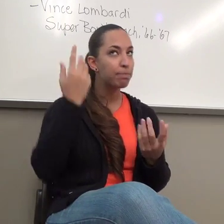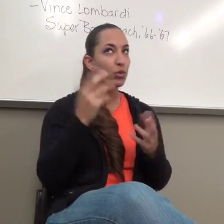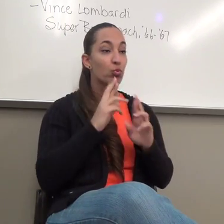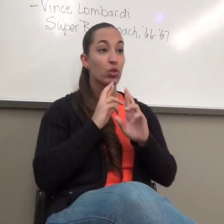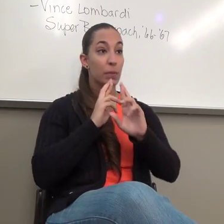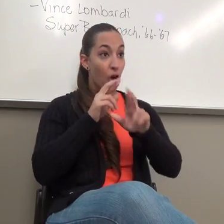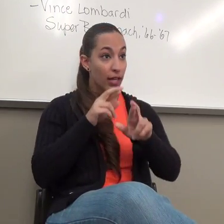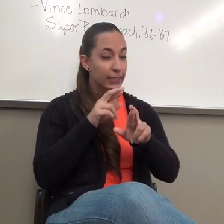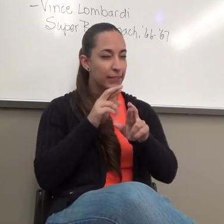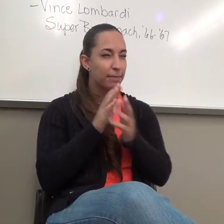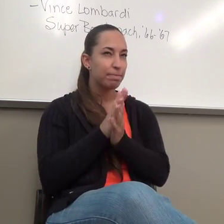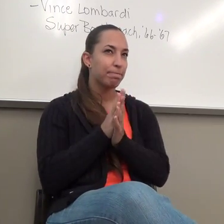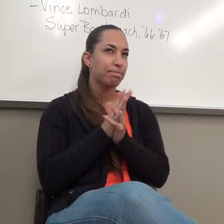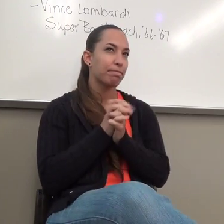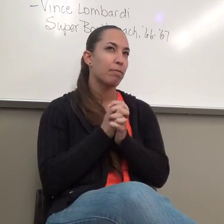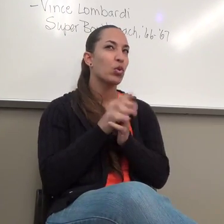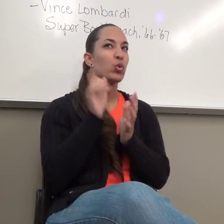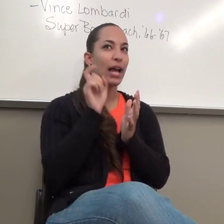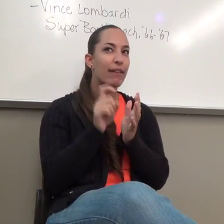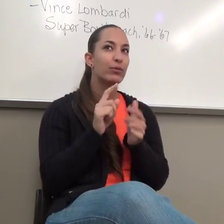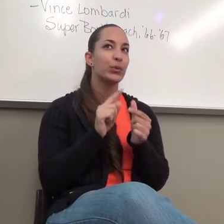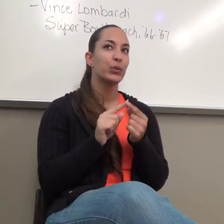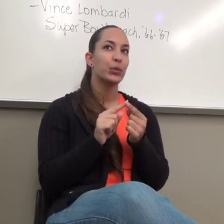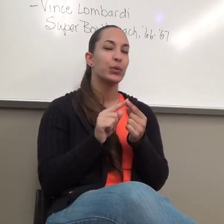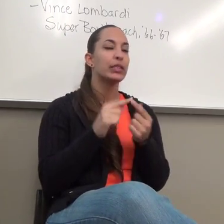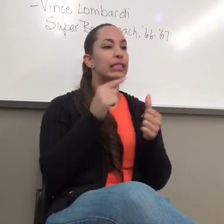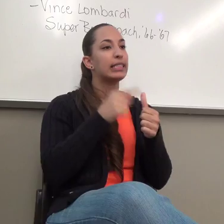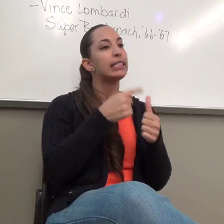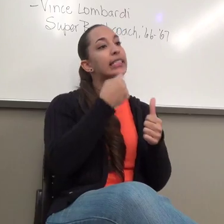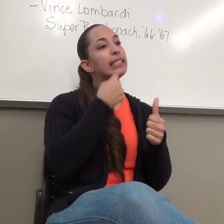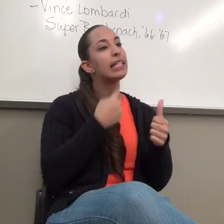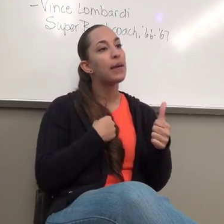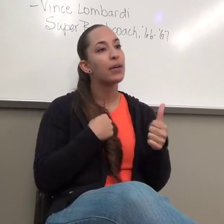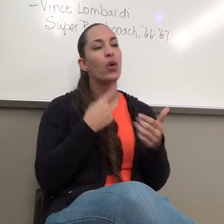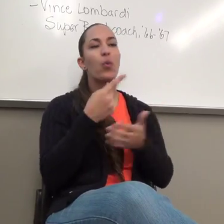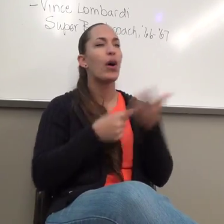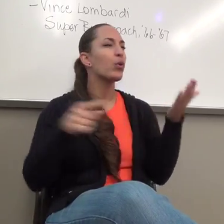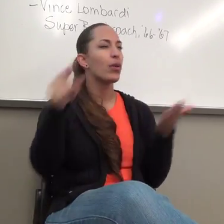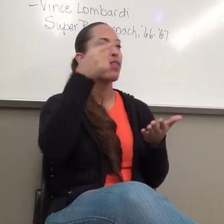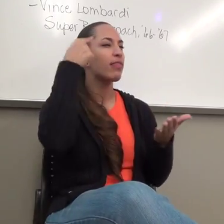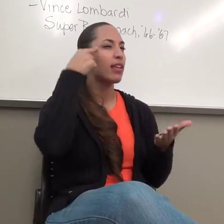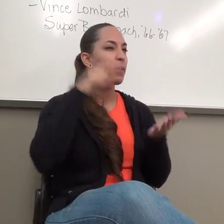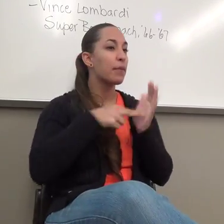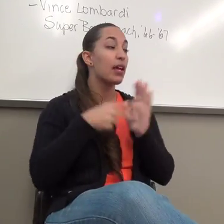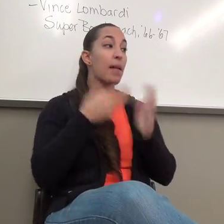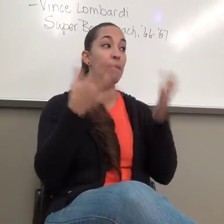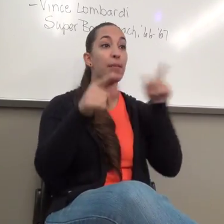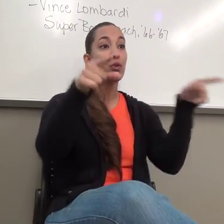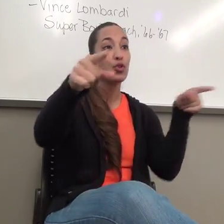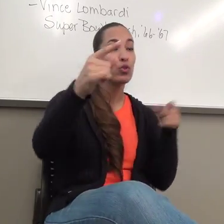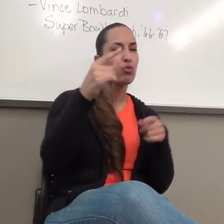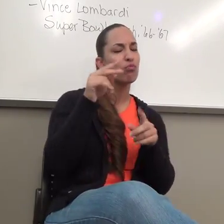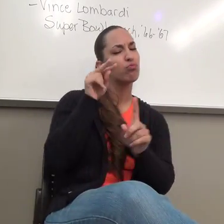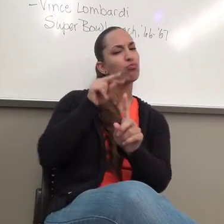it, you have to A, tell me what you think it means. You may have a slightly different interpretation. And